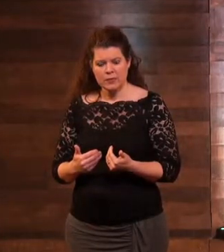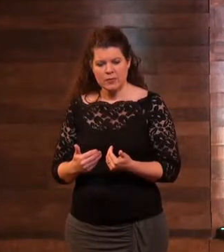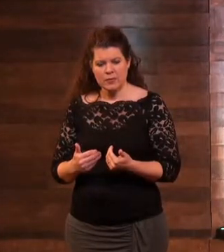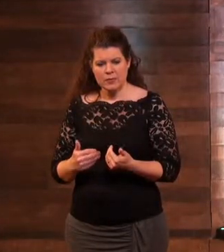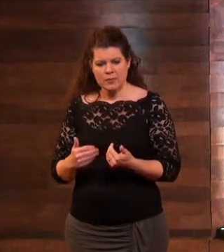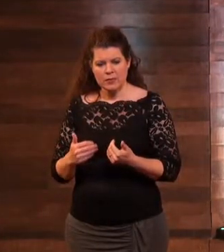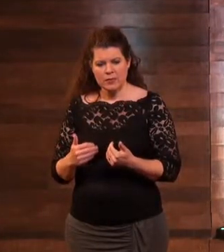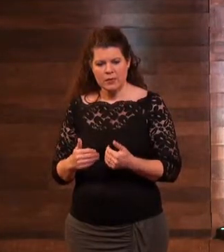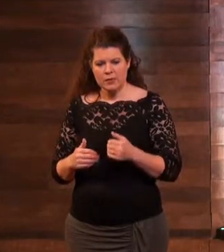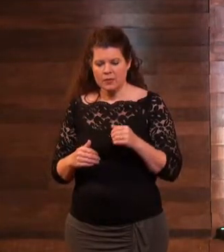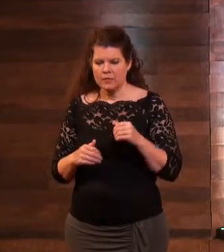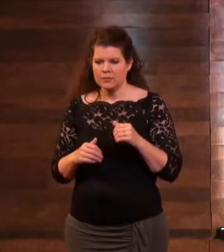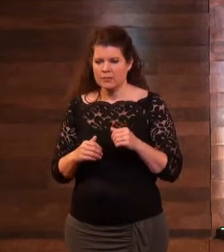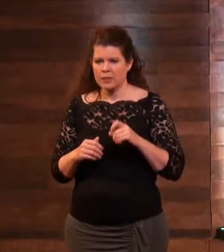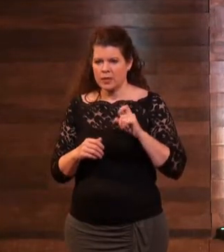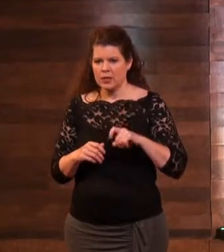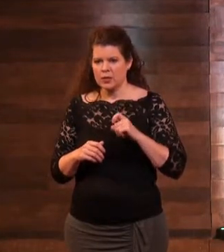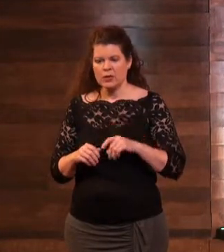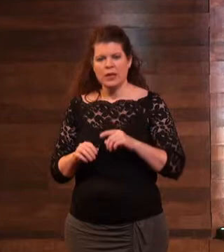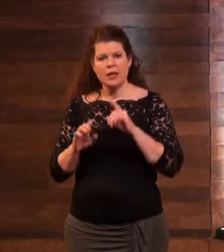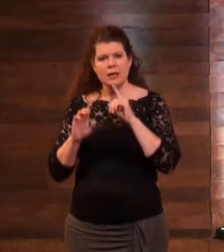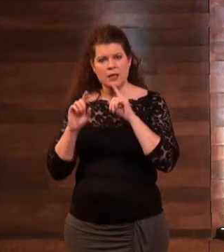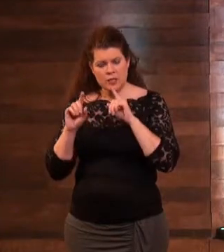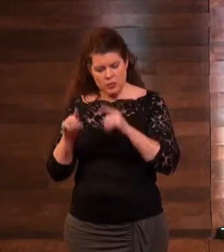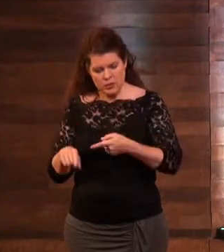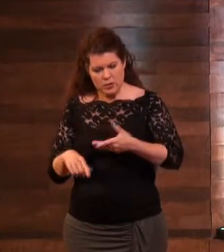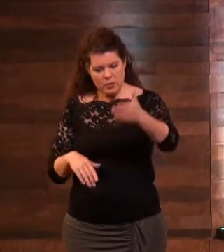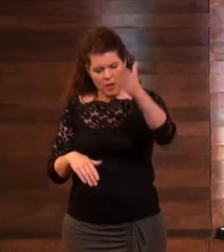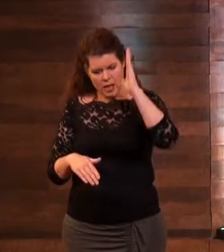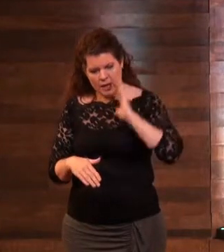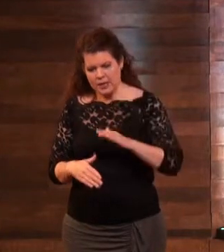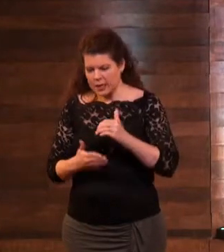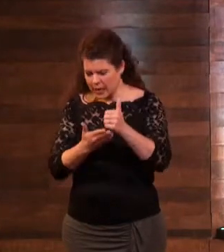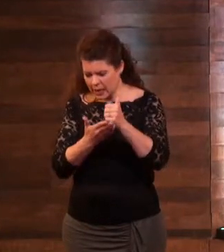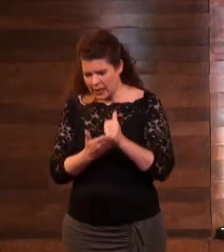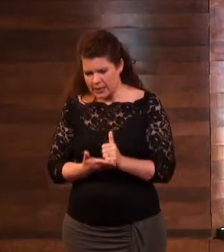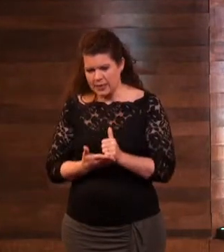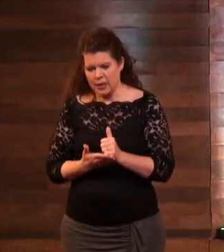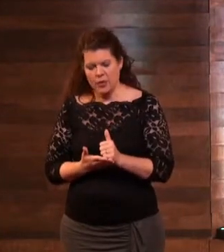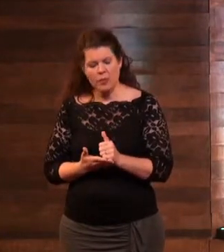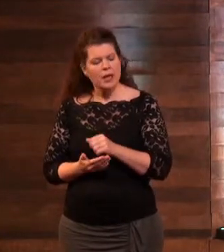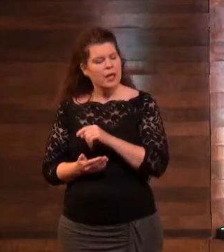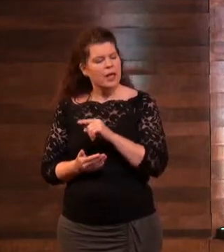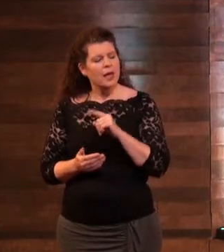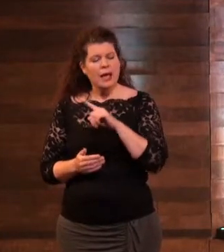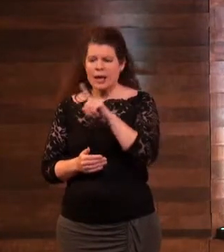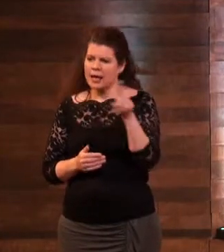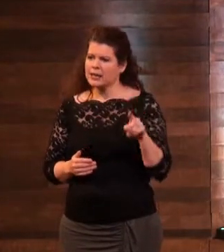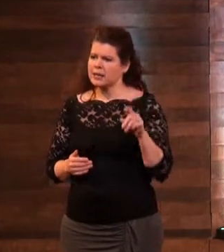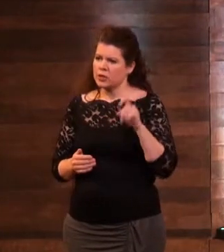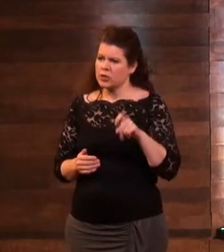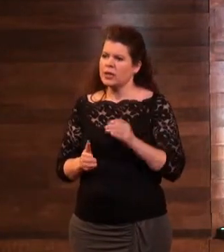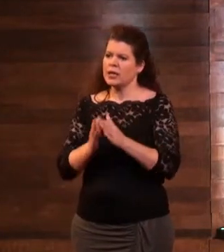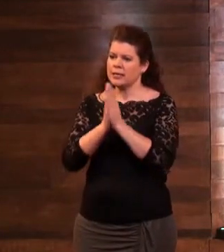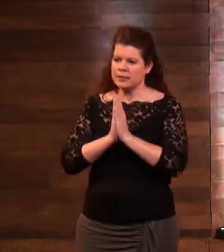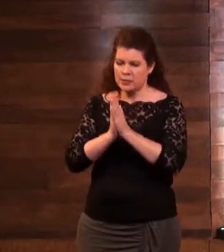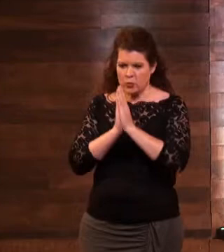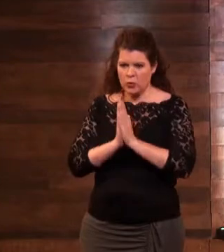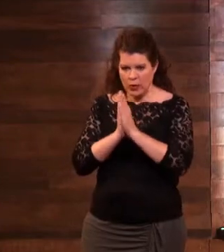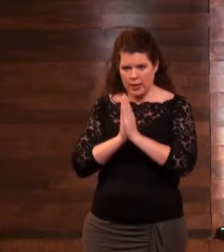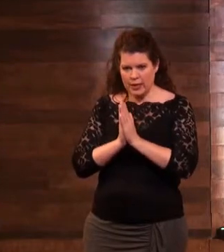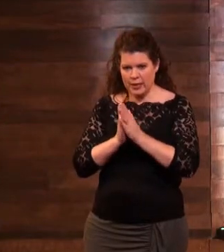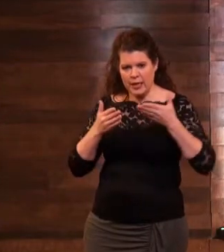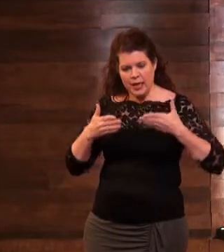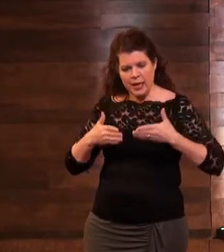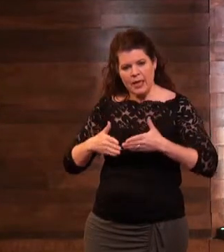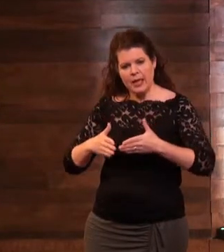come through on your end. I suggest you pray. Ask God to give you an opportunity to give him the glory for helping you